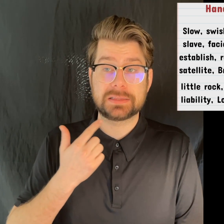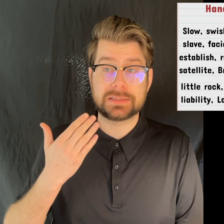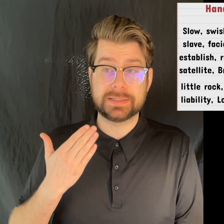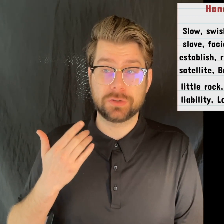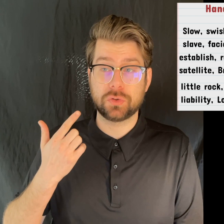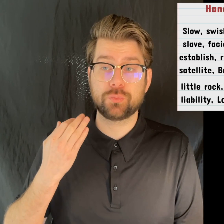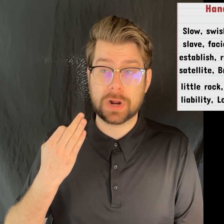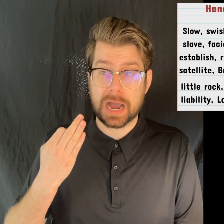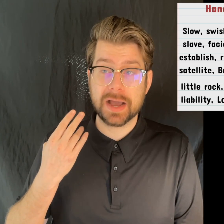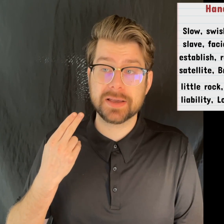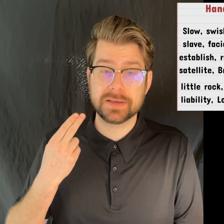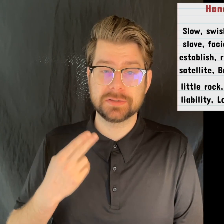Little Rock,